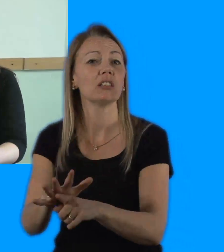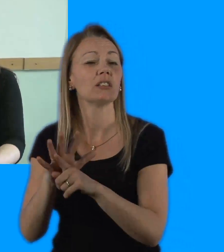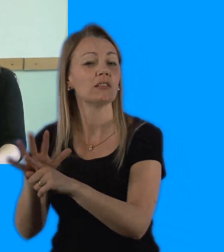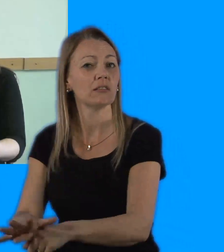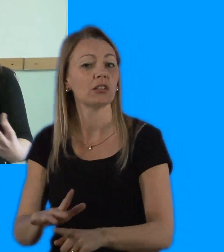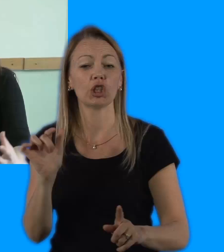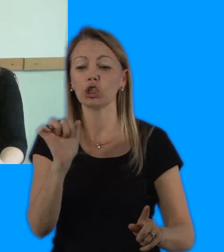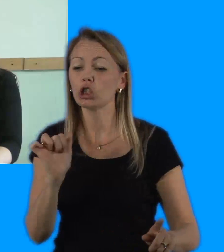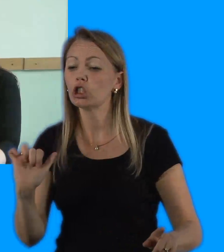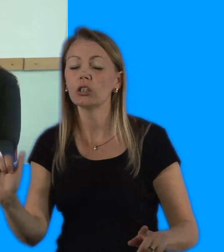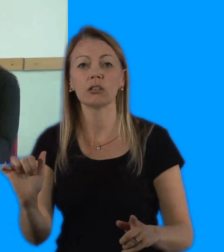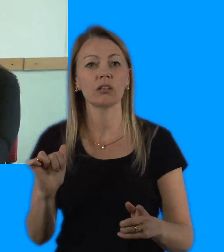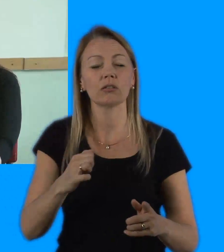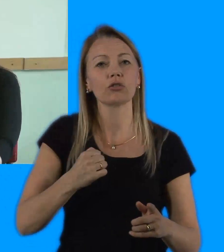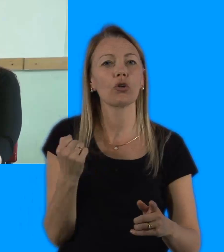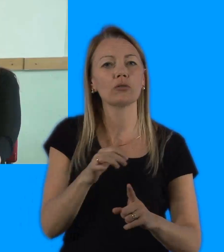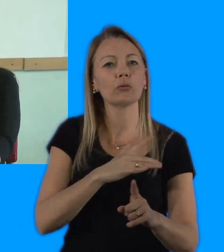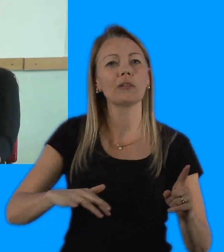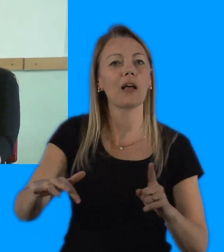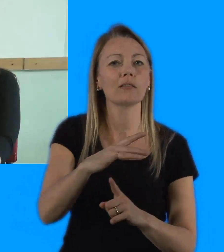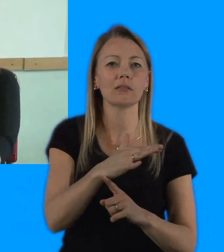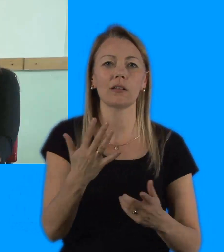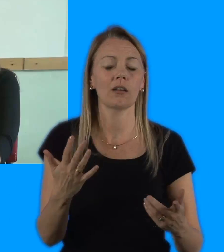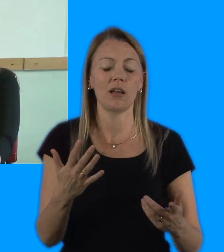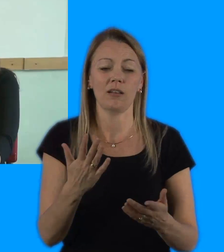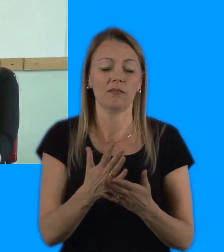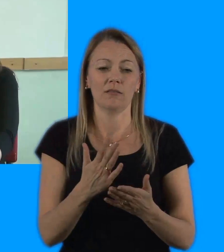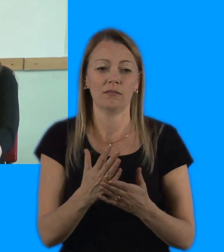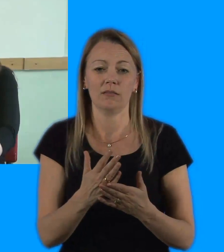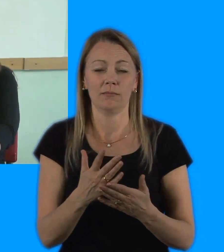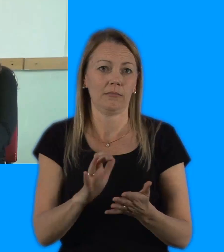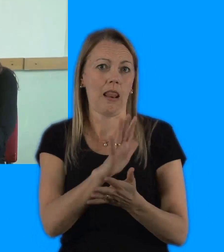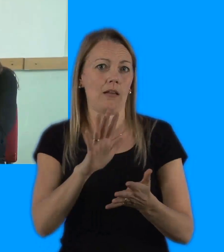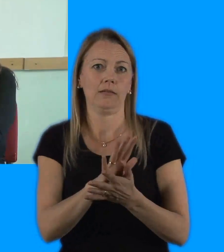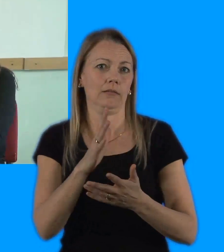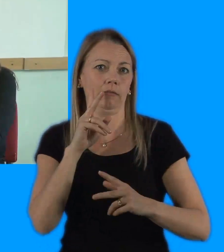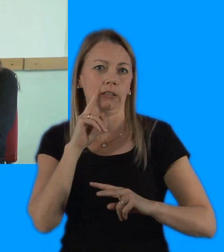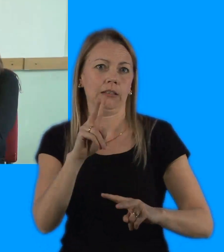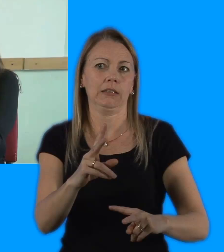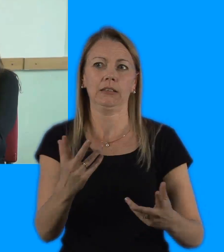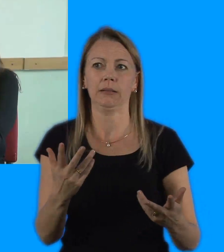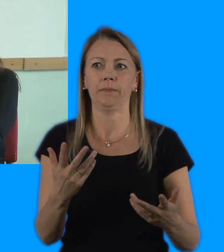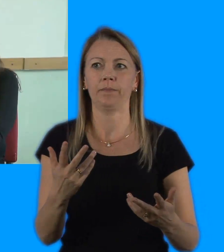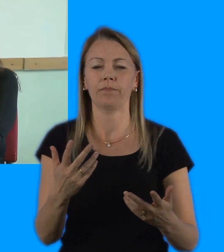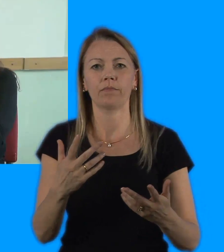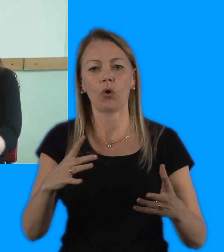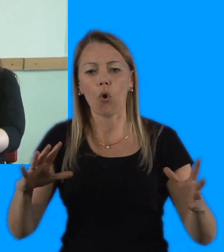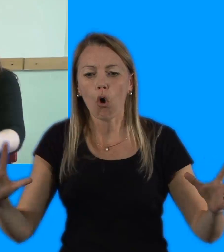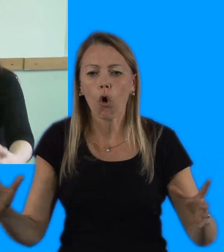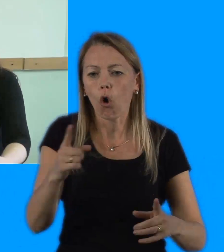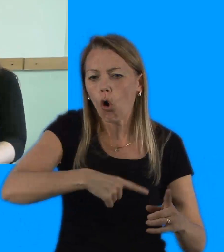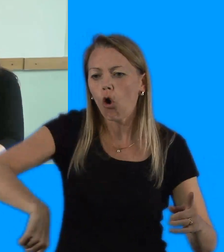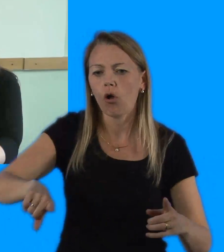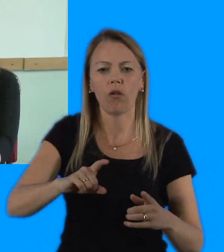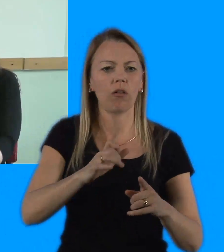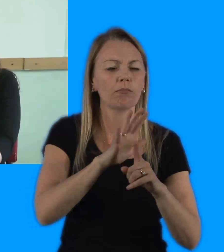prejudices that exist within Scottish society, and I would like to see them as all of